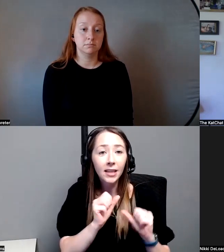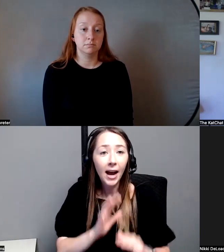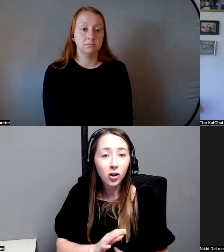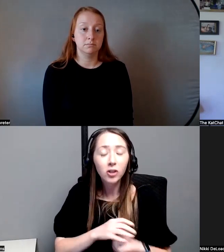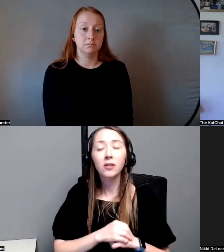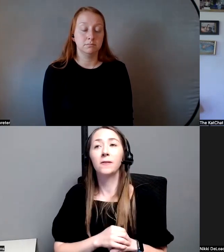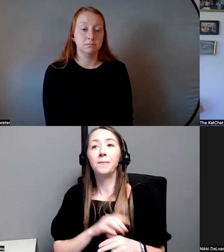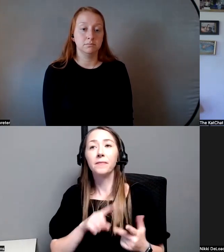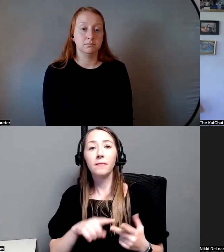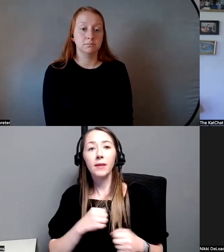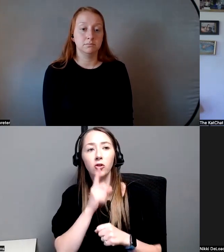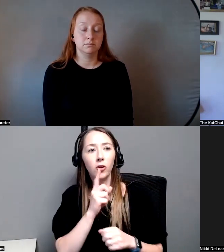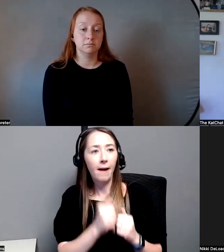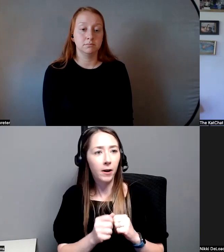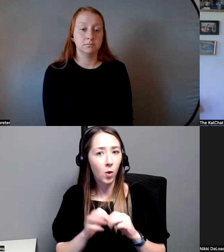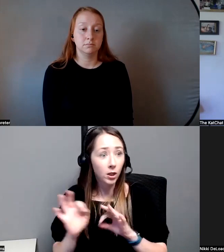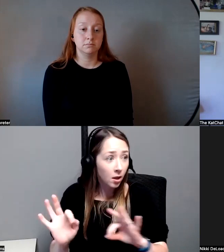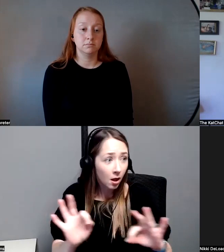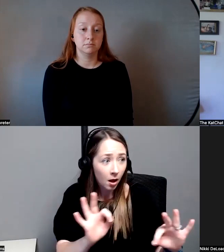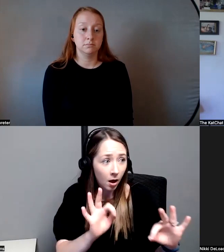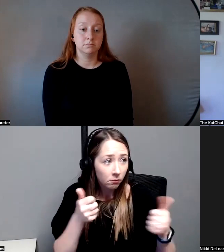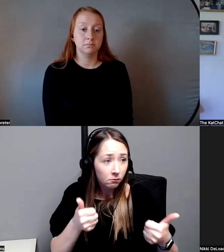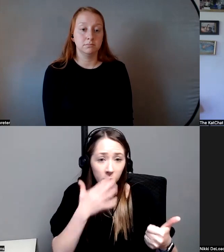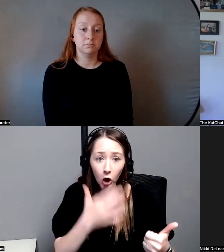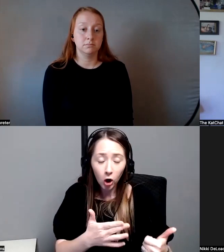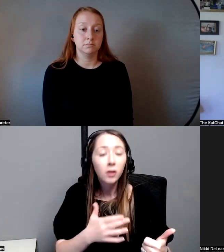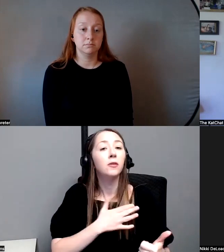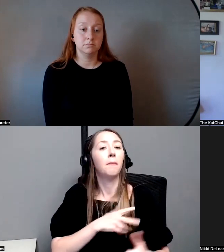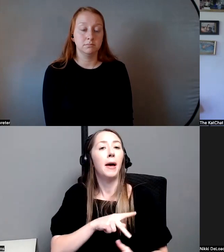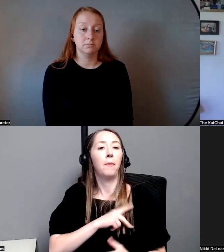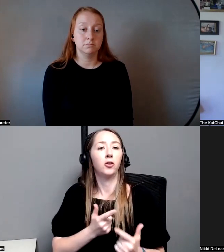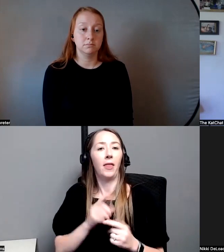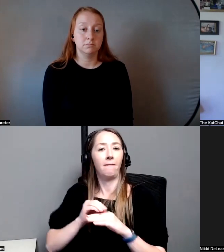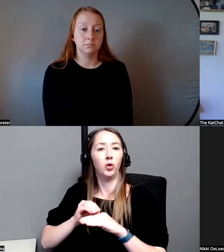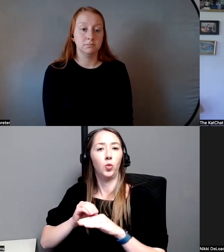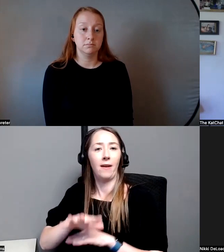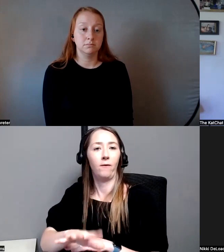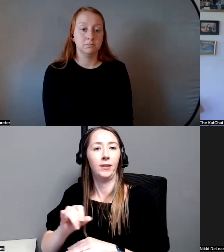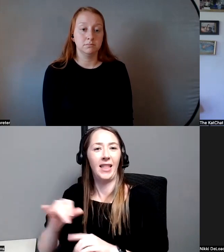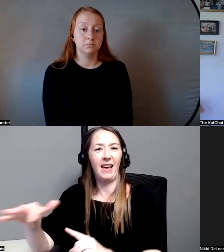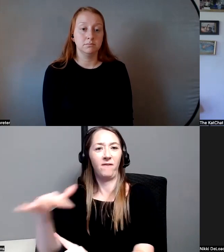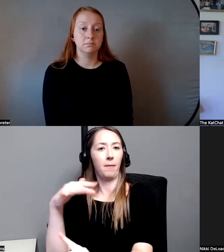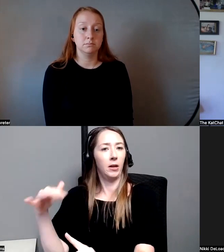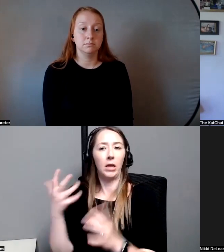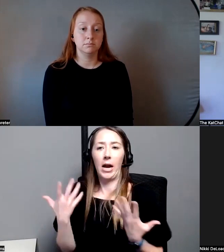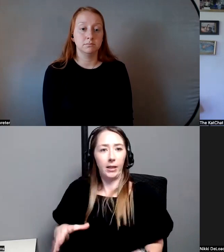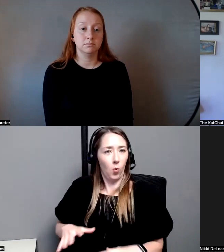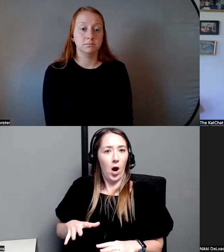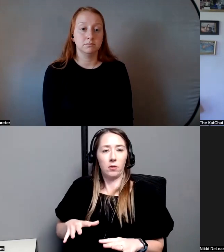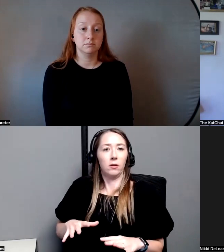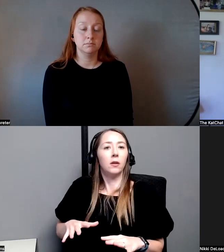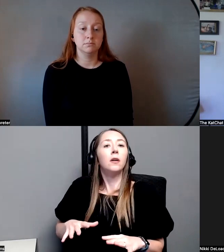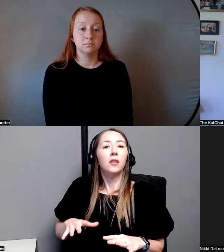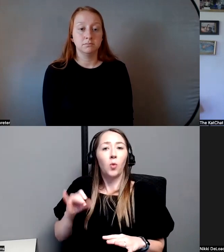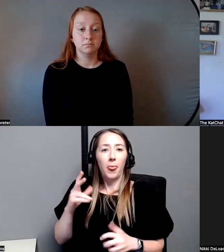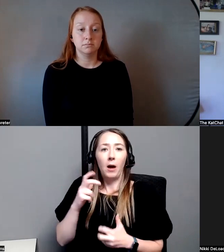of. So I didn't want to bring my personal stuff into it, which made it sometimes even harder,